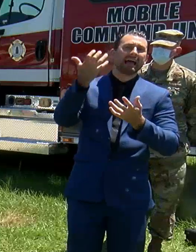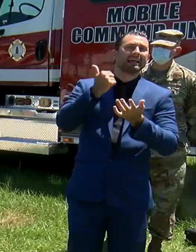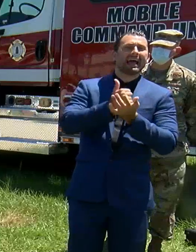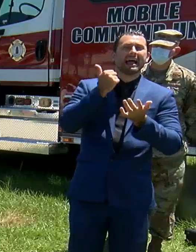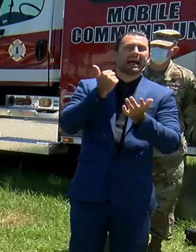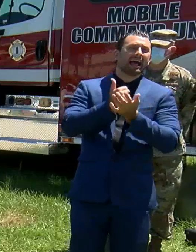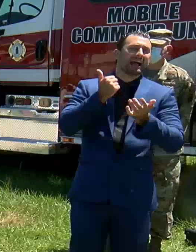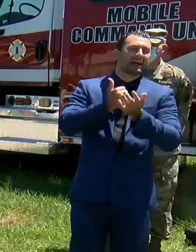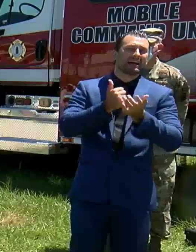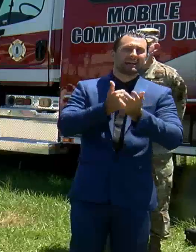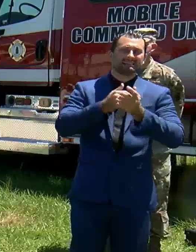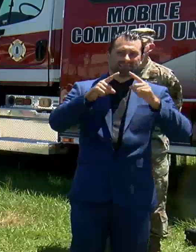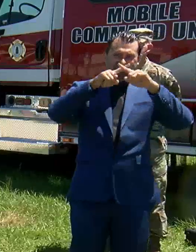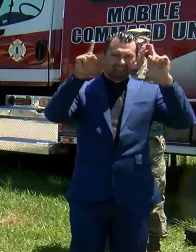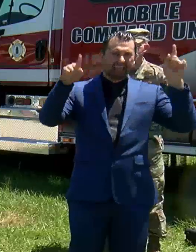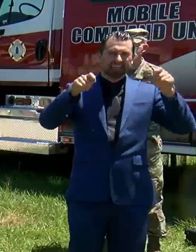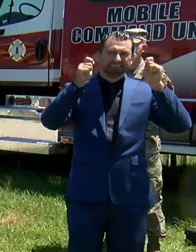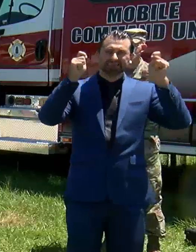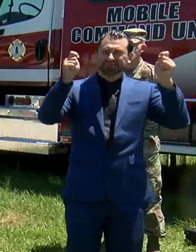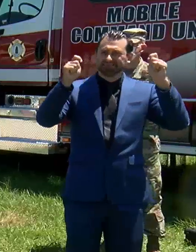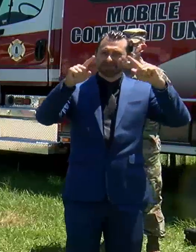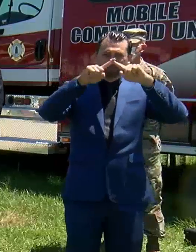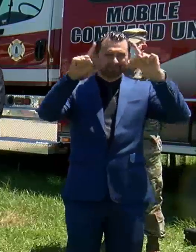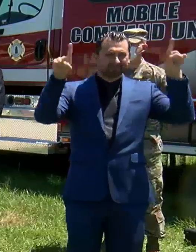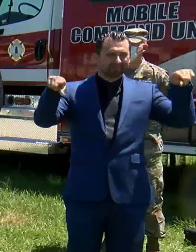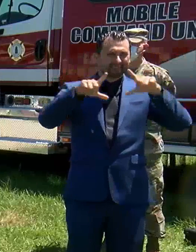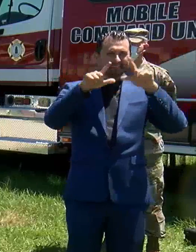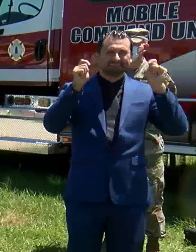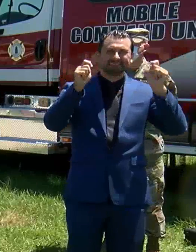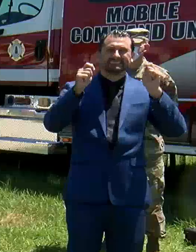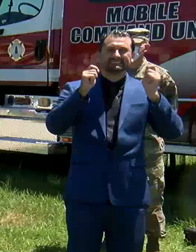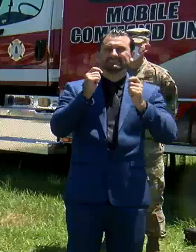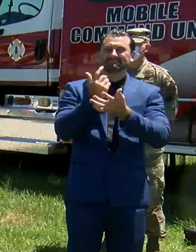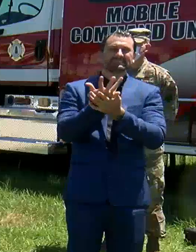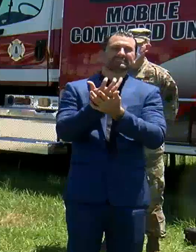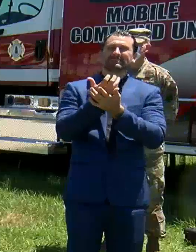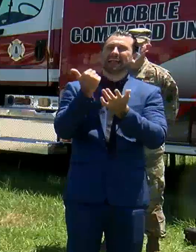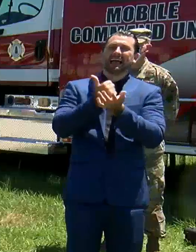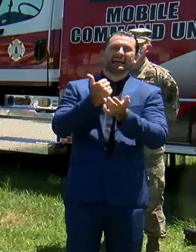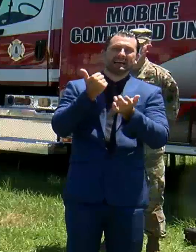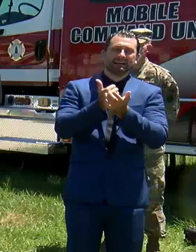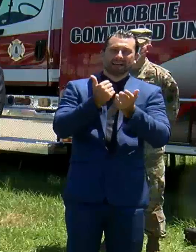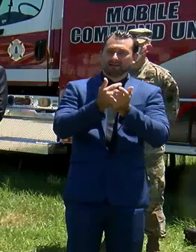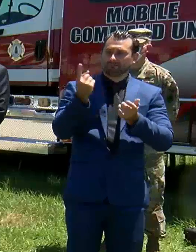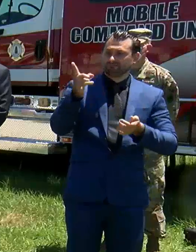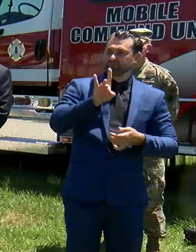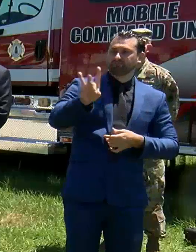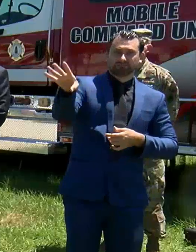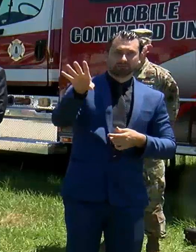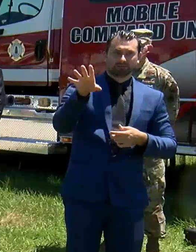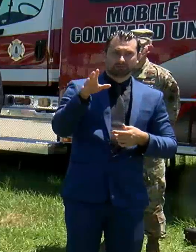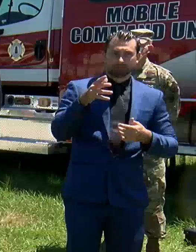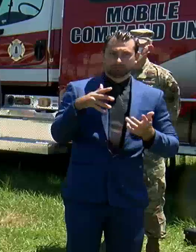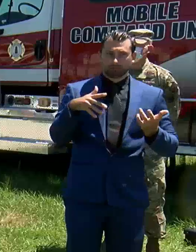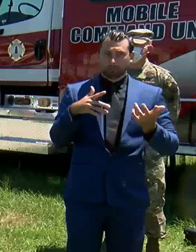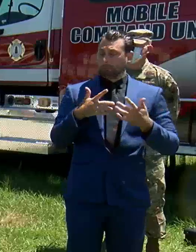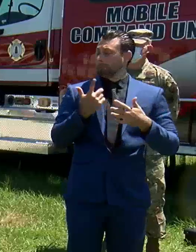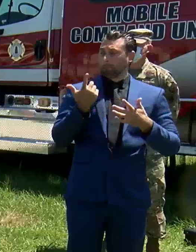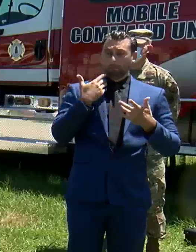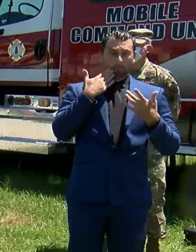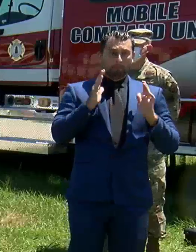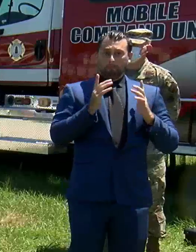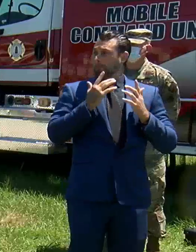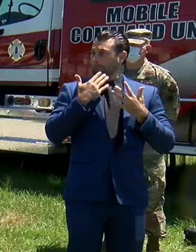say to someone in her position? Well, we'll get the information, have someone get it, and we're happy to help. Our DEO, what they do is